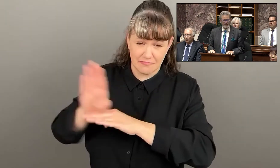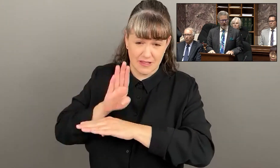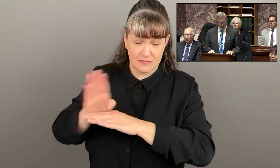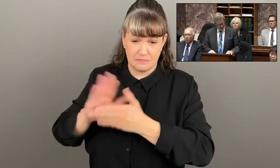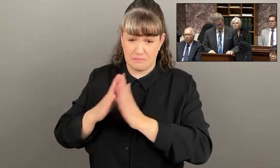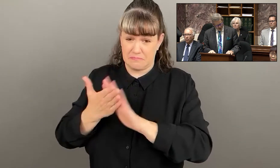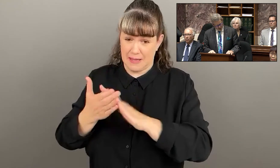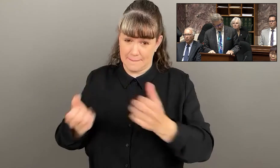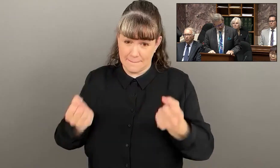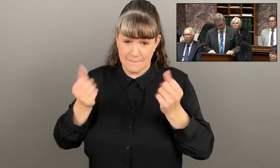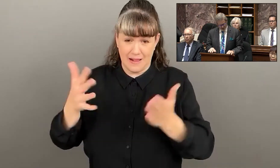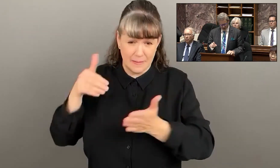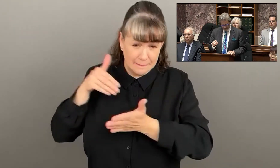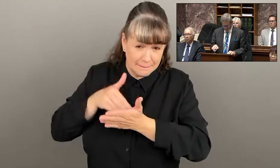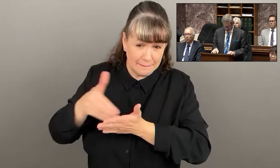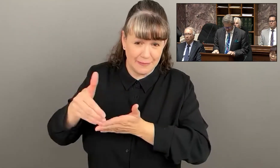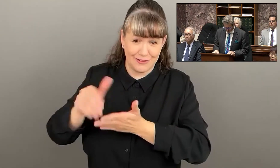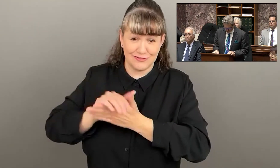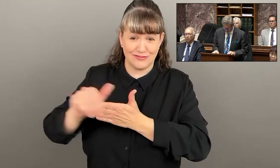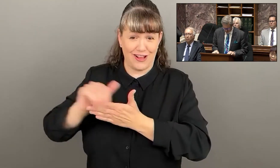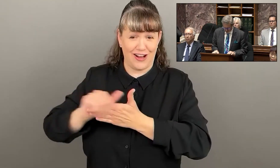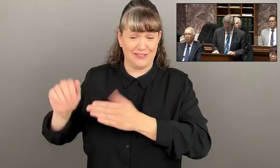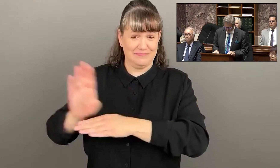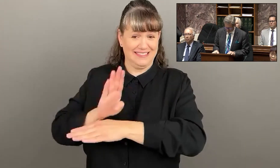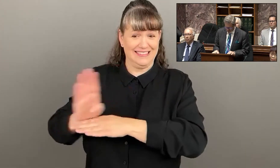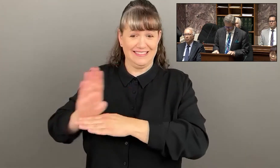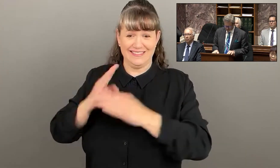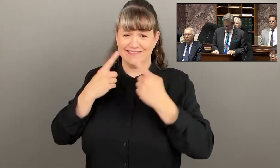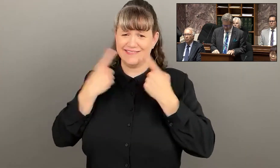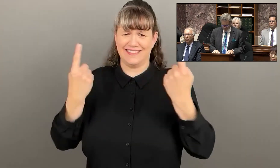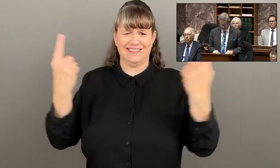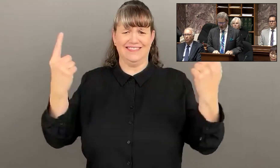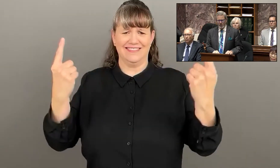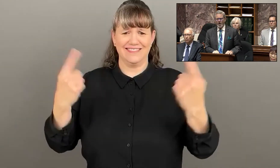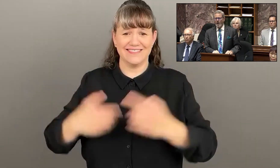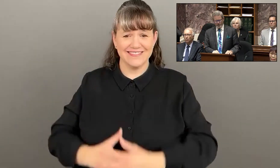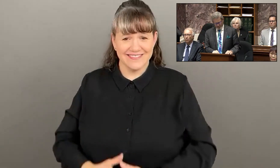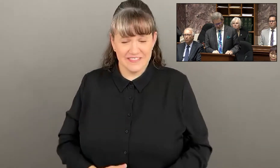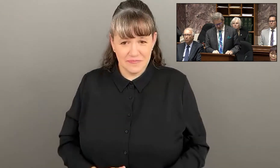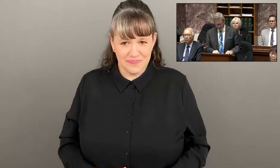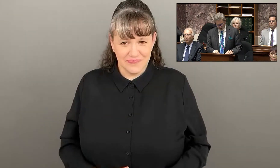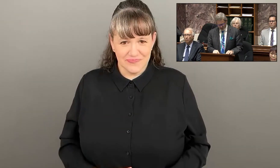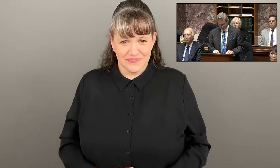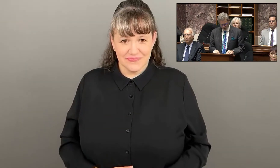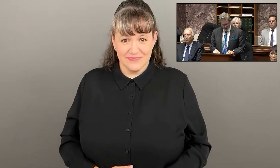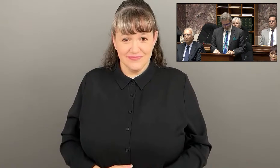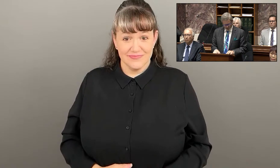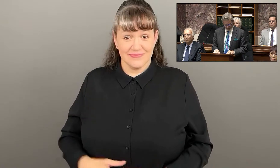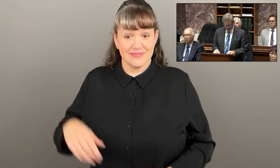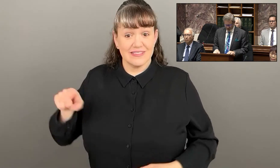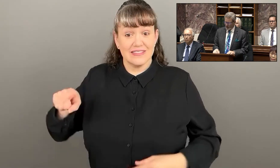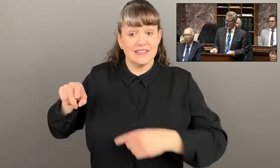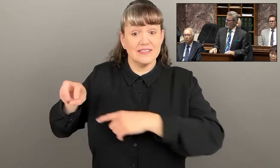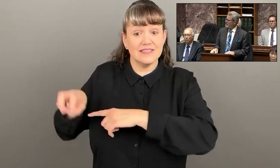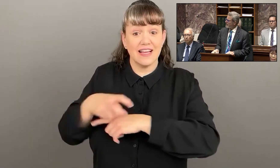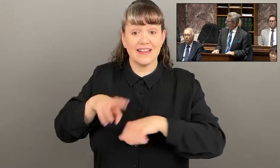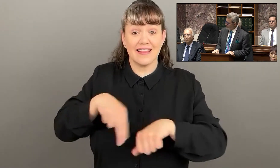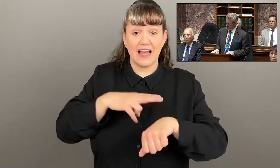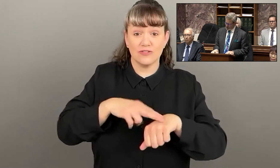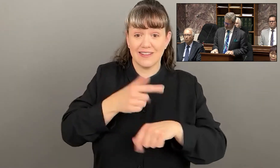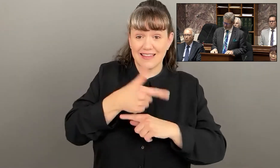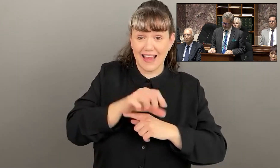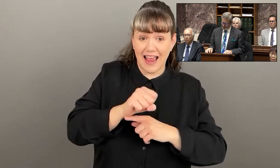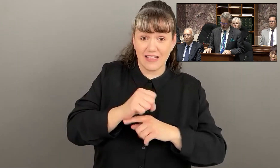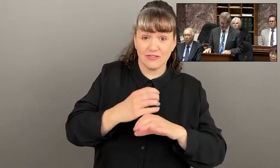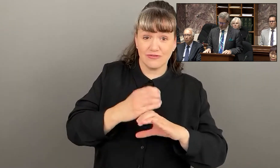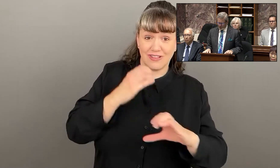company expanded and modernized, switching their trucks to run on natural gas long before others were thinking about